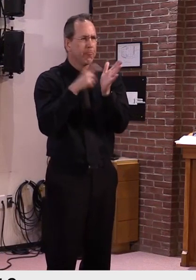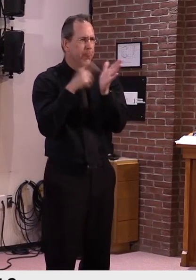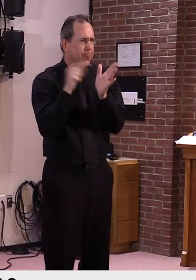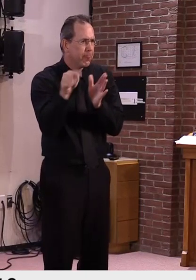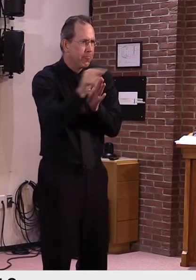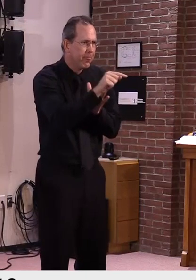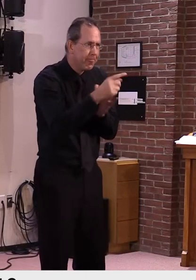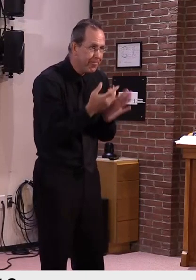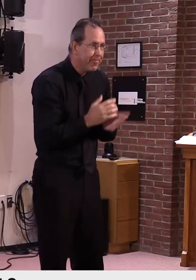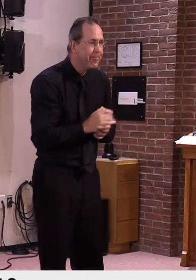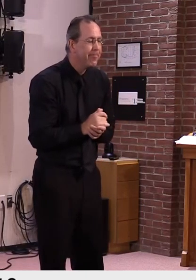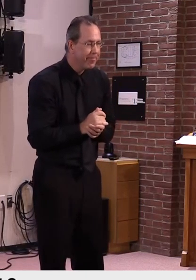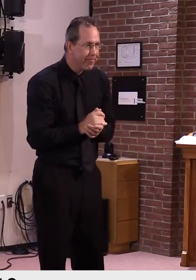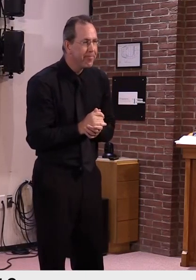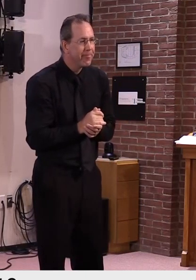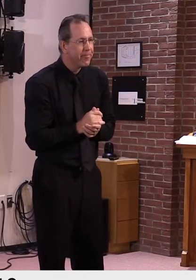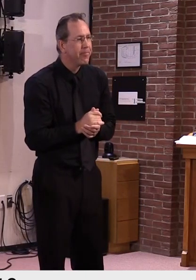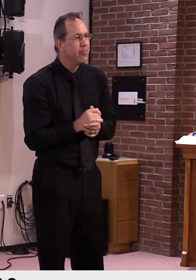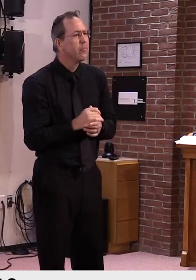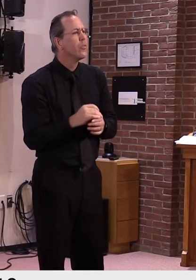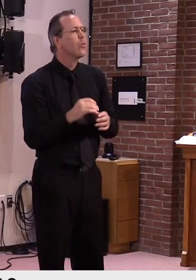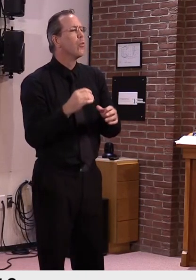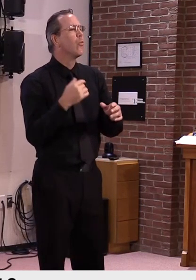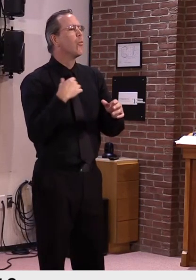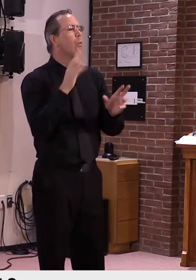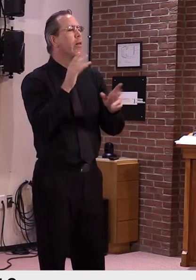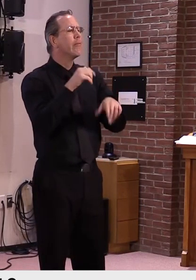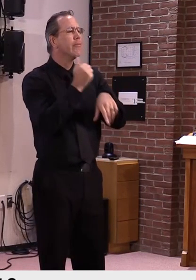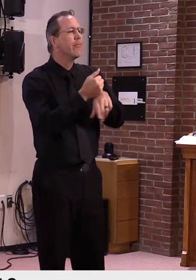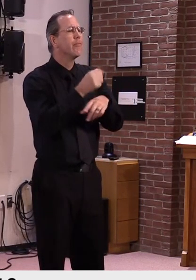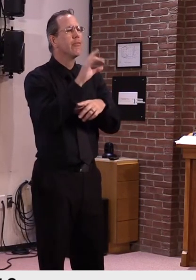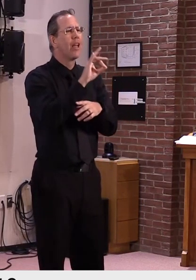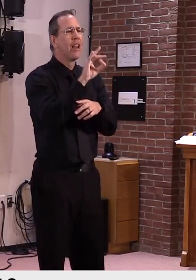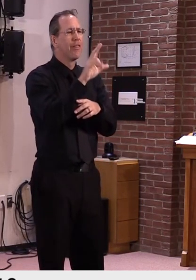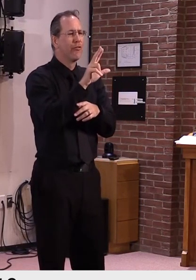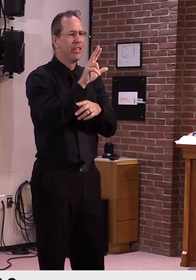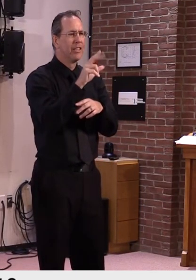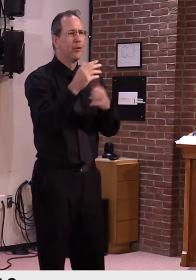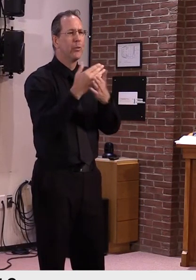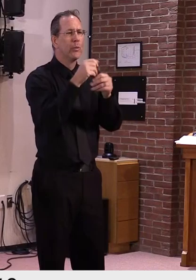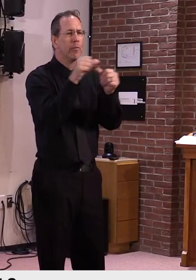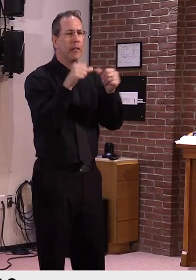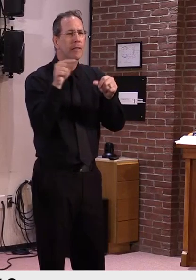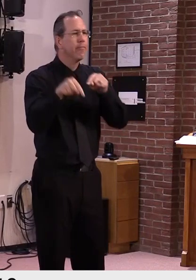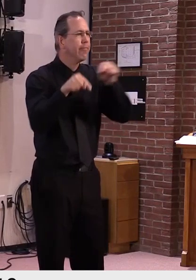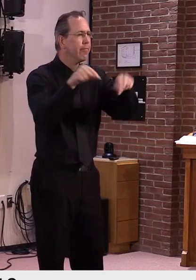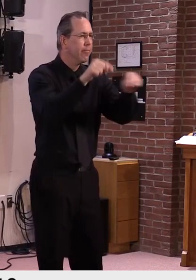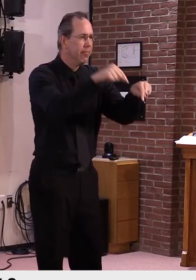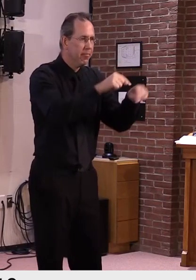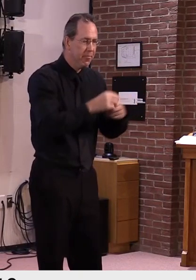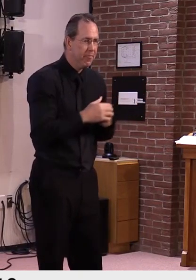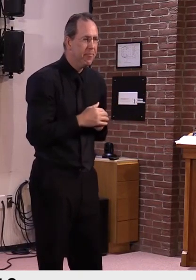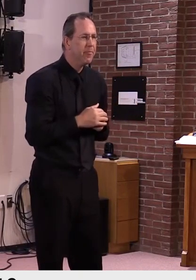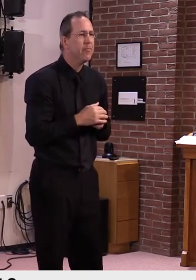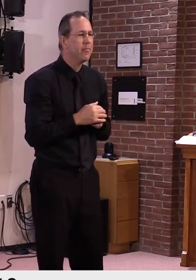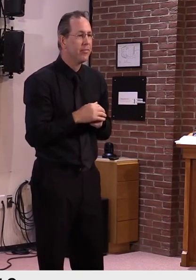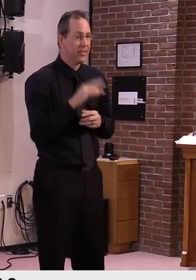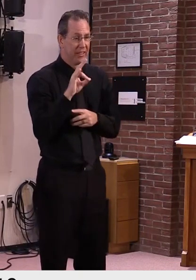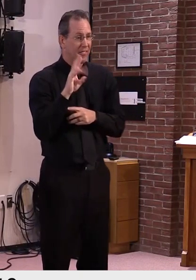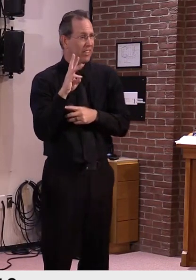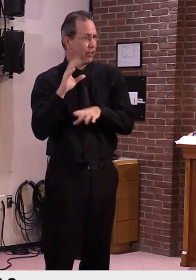at 83 different locations, with 76 of those locations currently up and running.